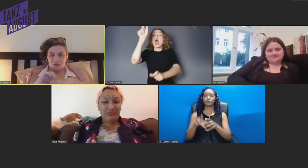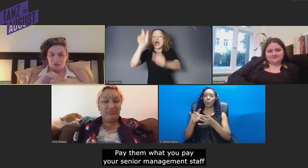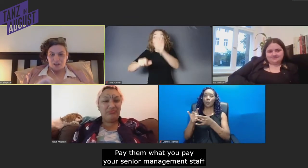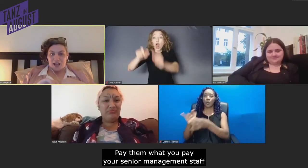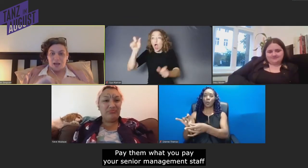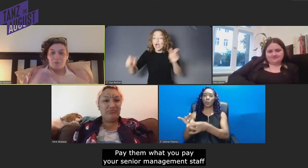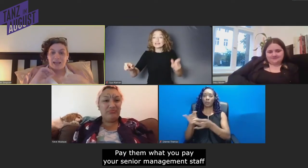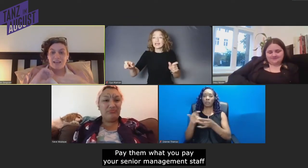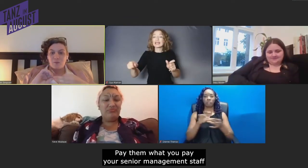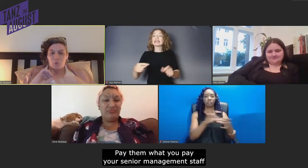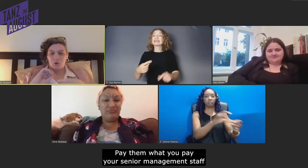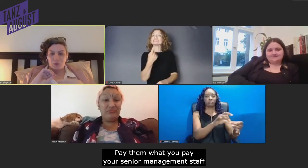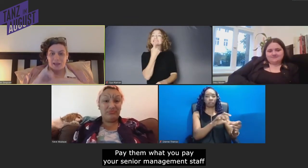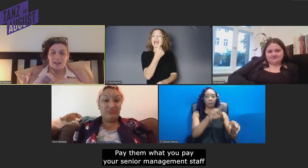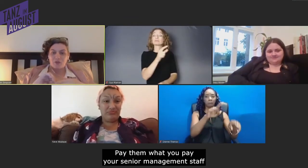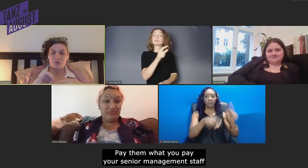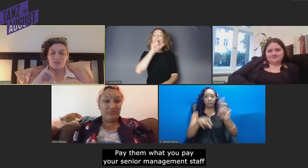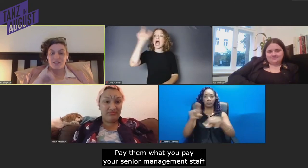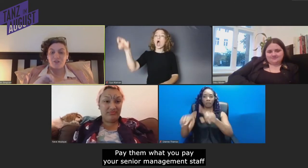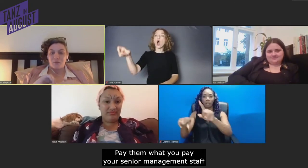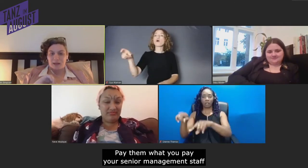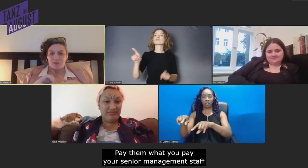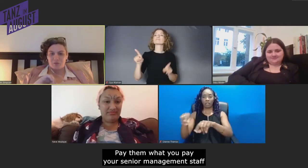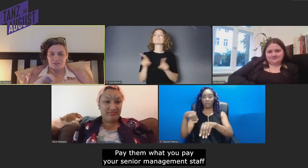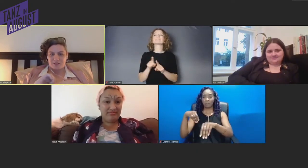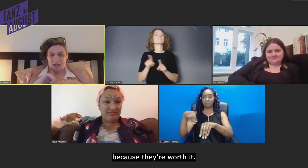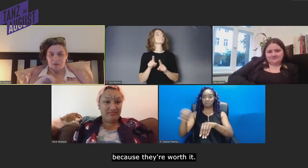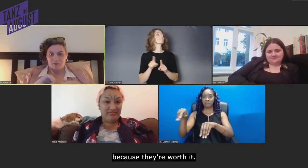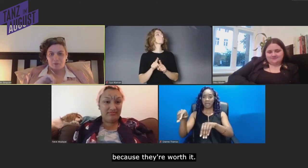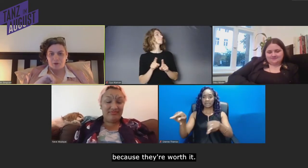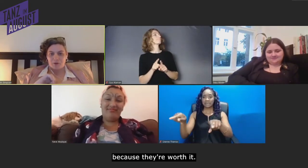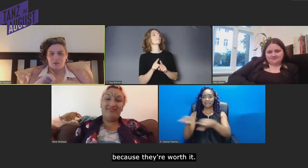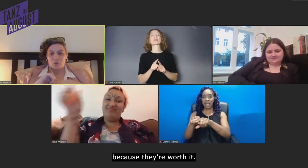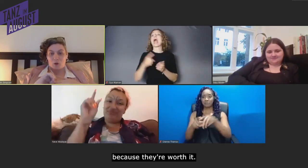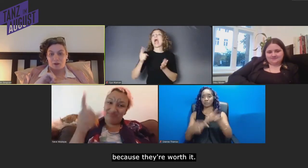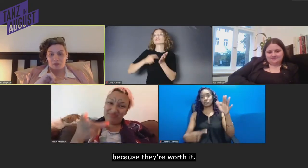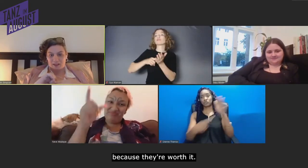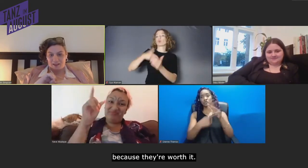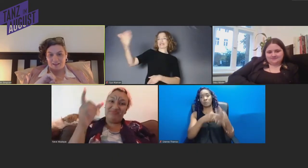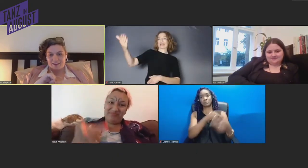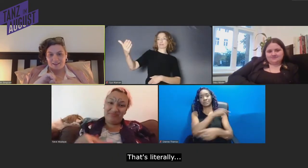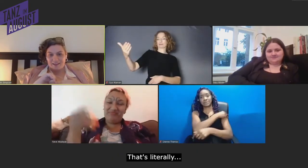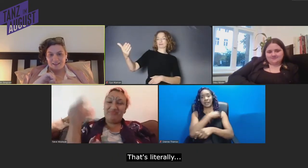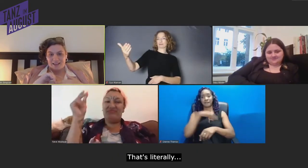you, and pay them what you pay your senior management staff, because they're worth it.